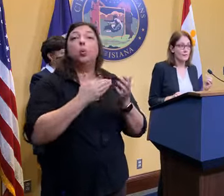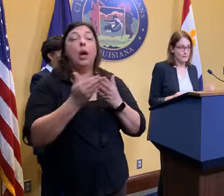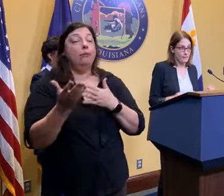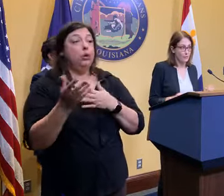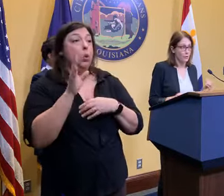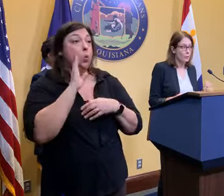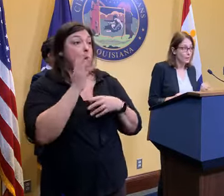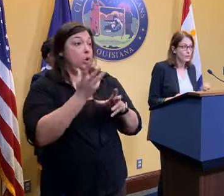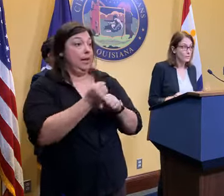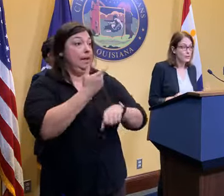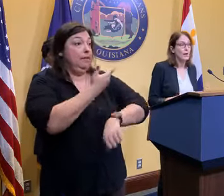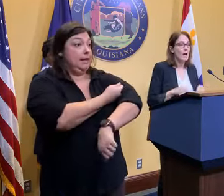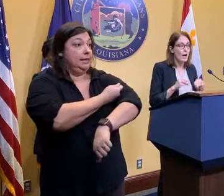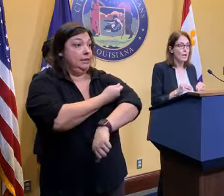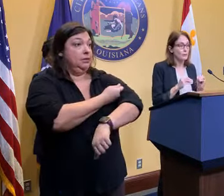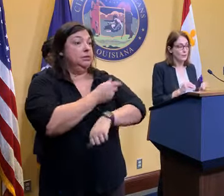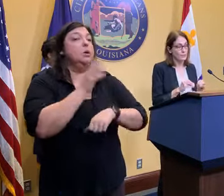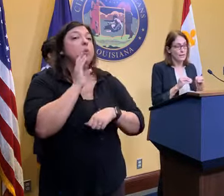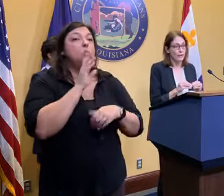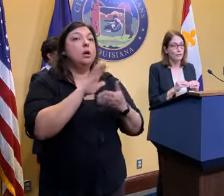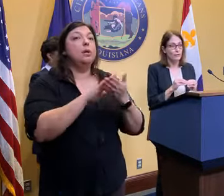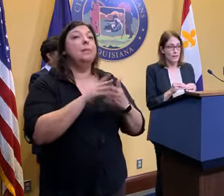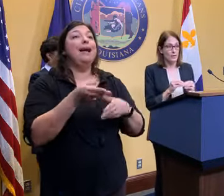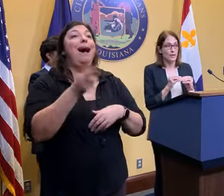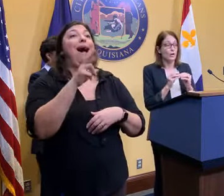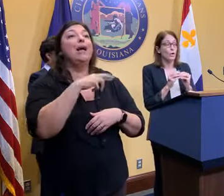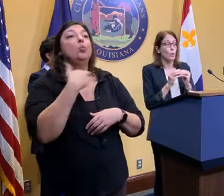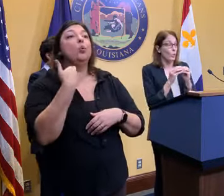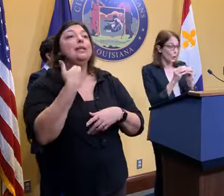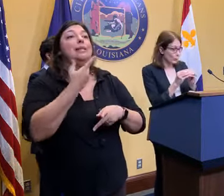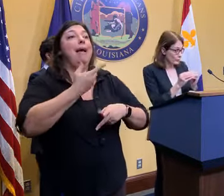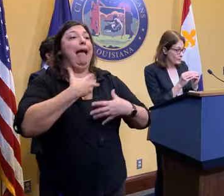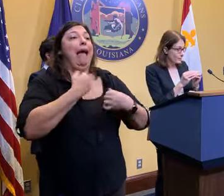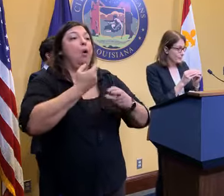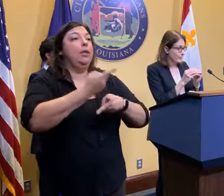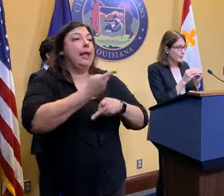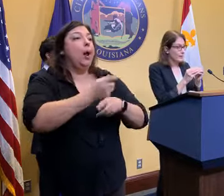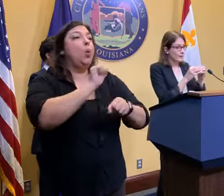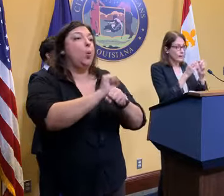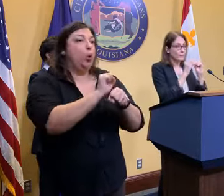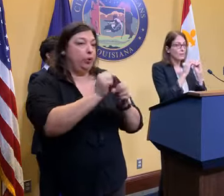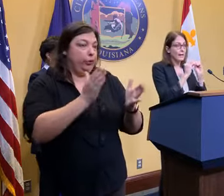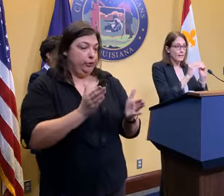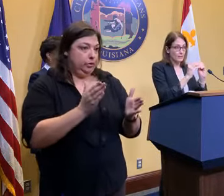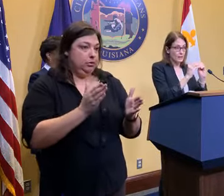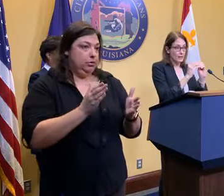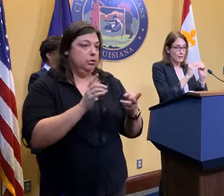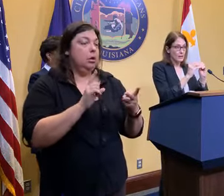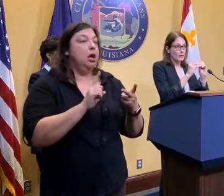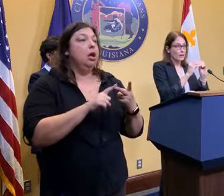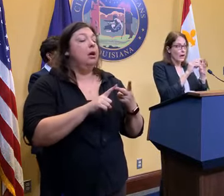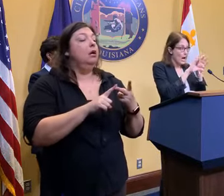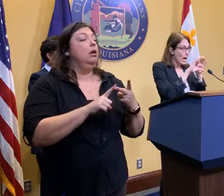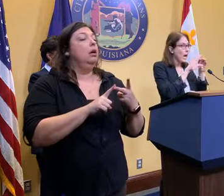receive vaccine are going to be high-risk healthcare workers, and then